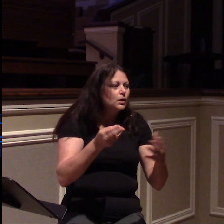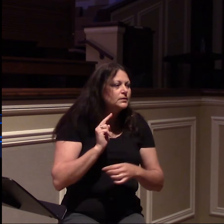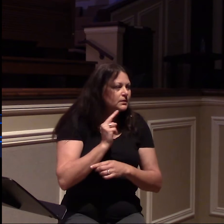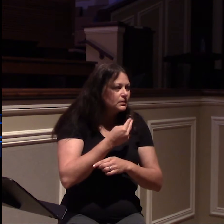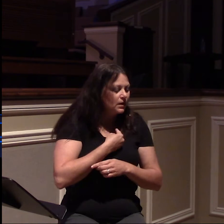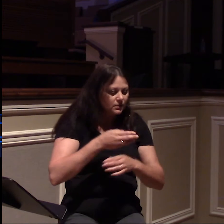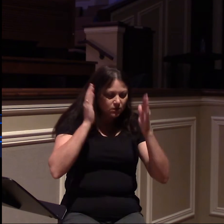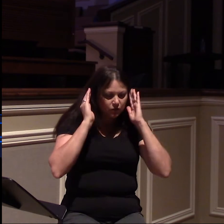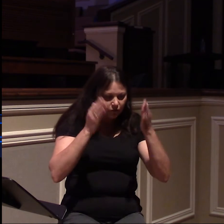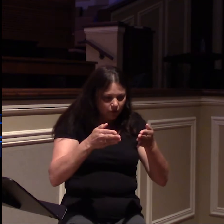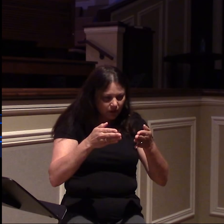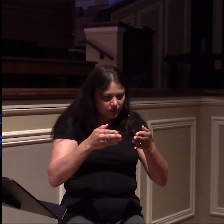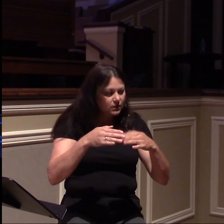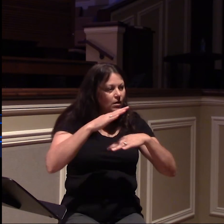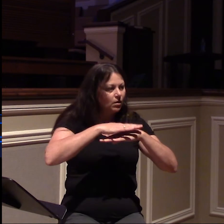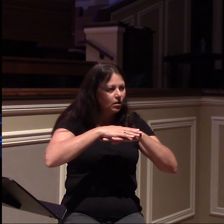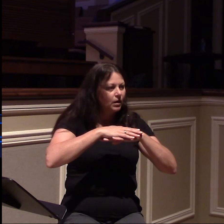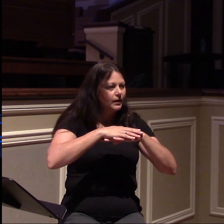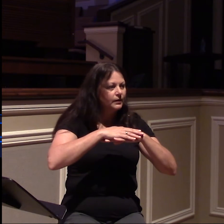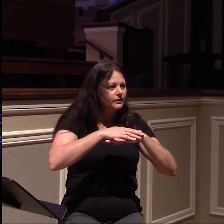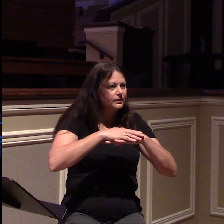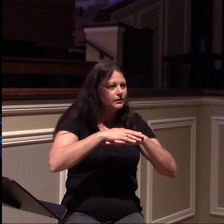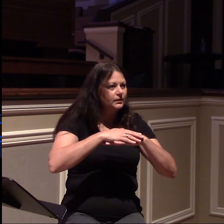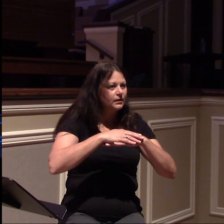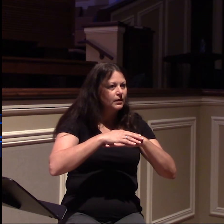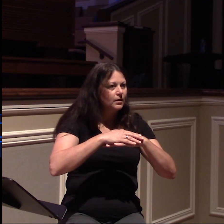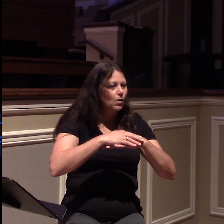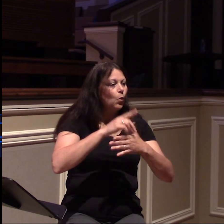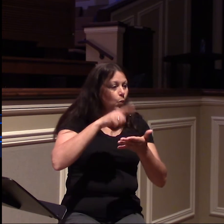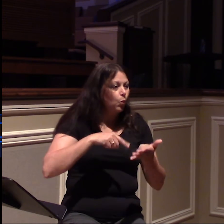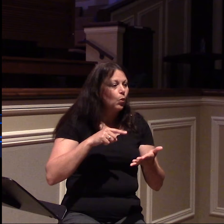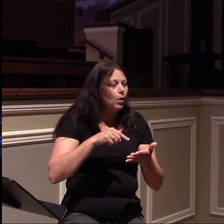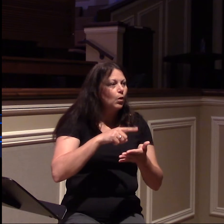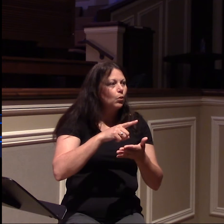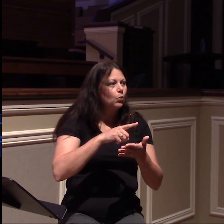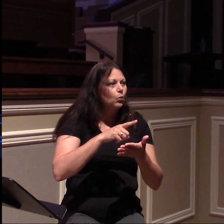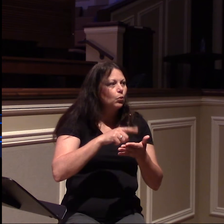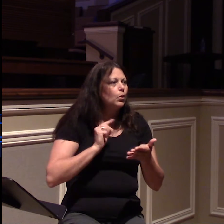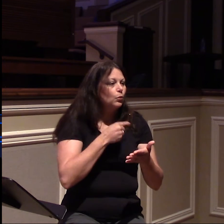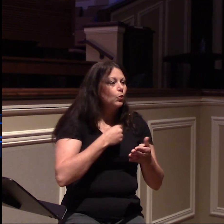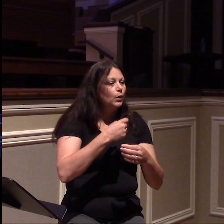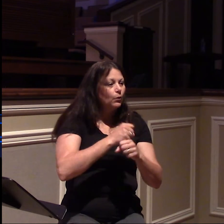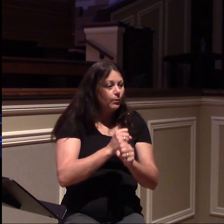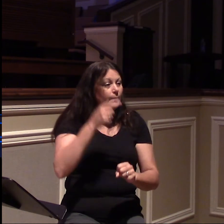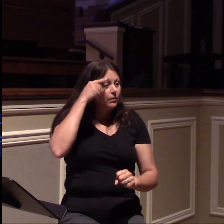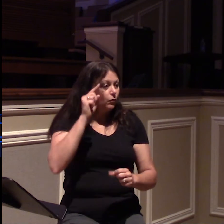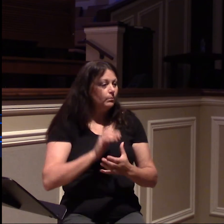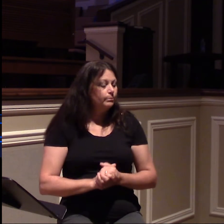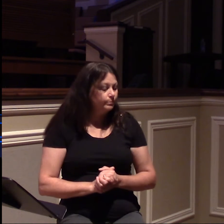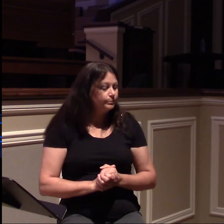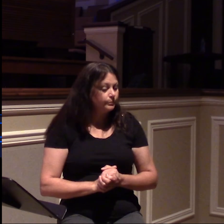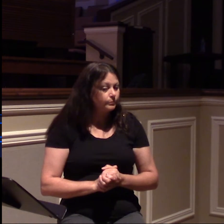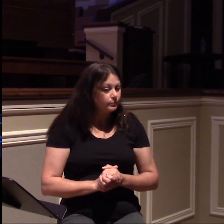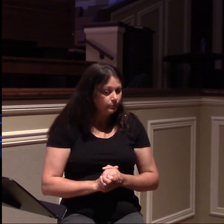It lays out the givenness of our very existence. You see, when Paul is writing here, he's writing to a culture